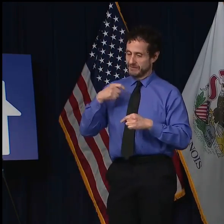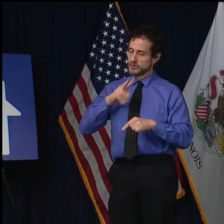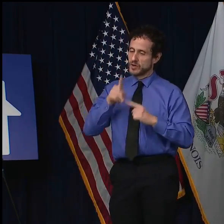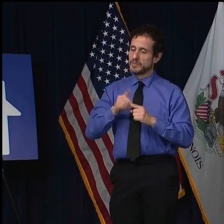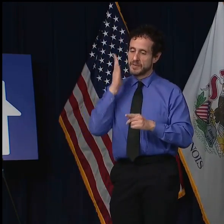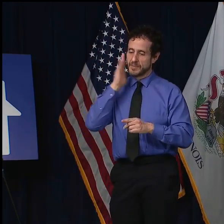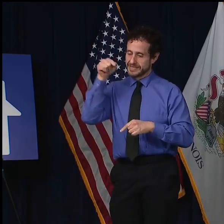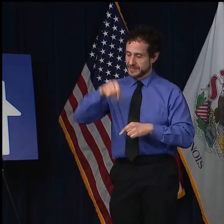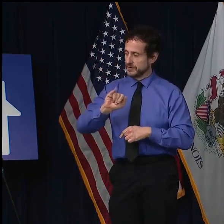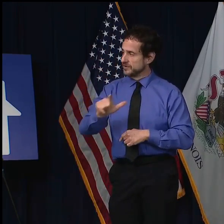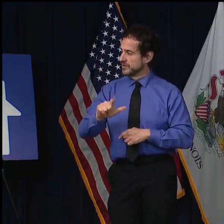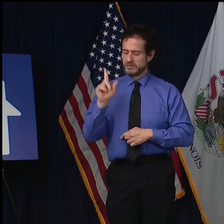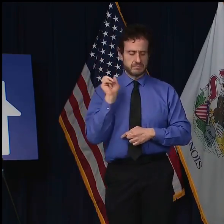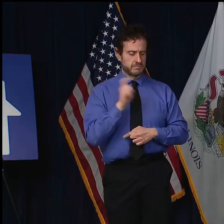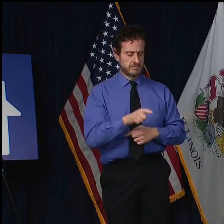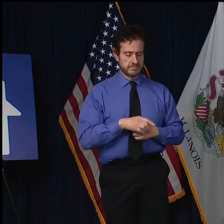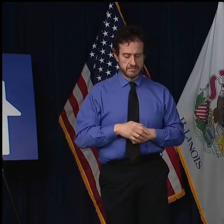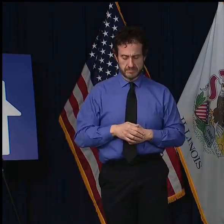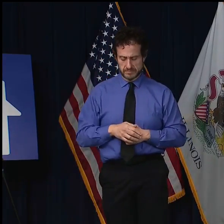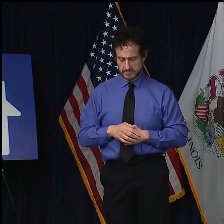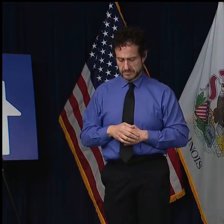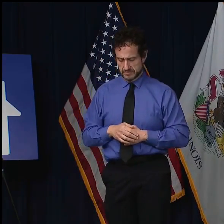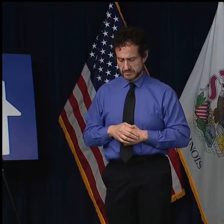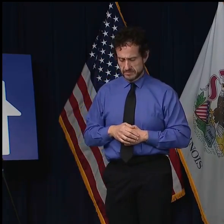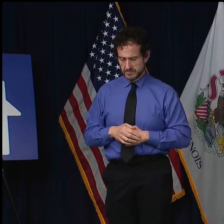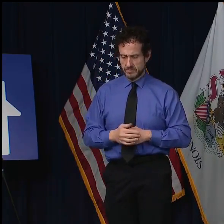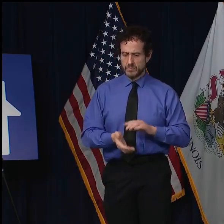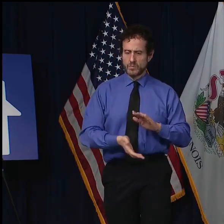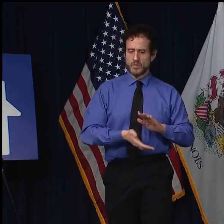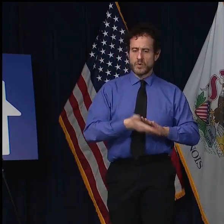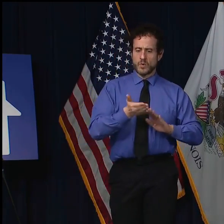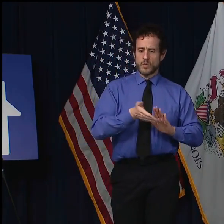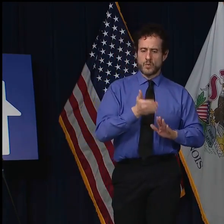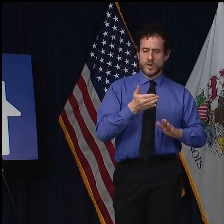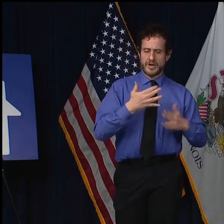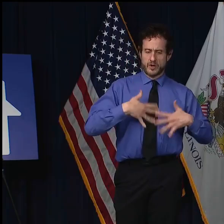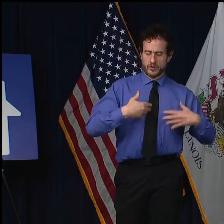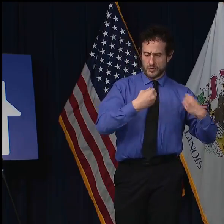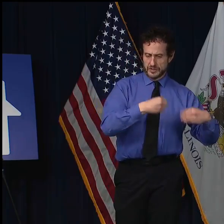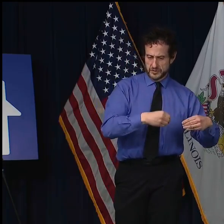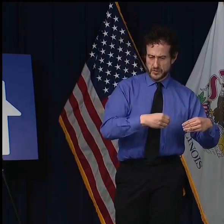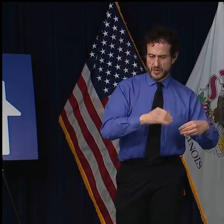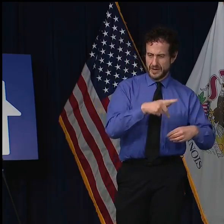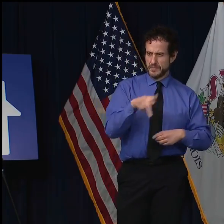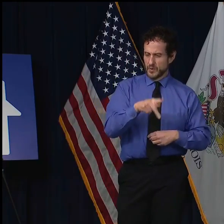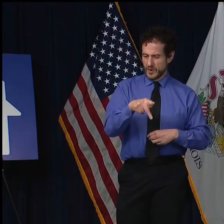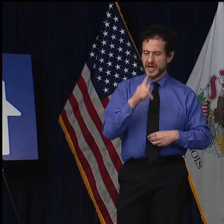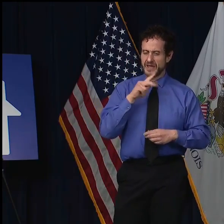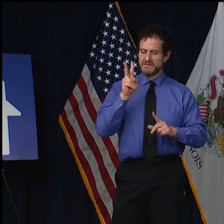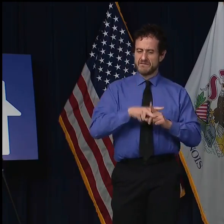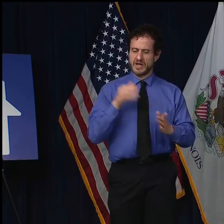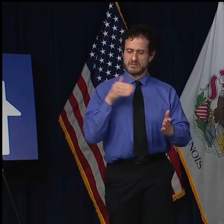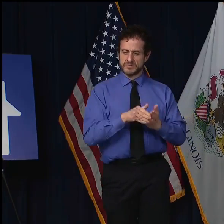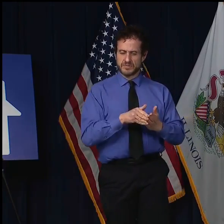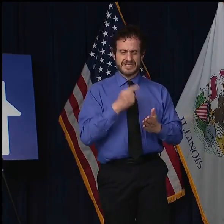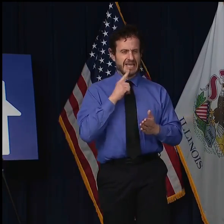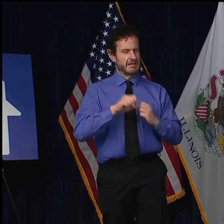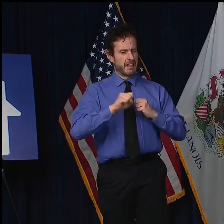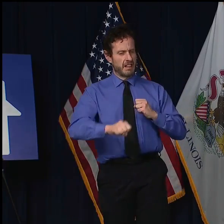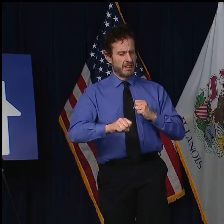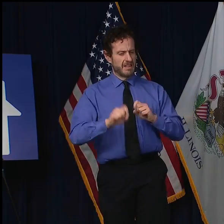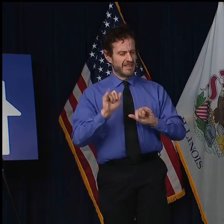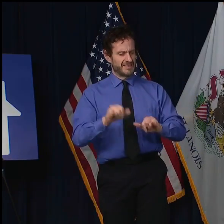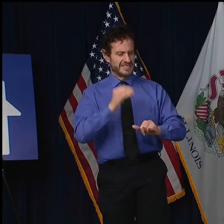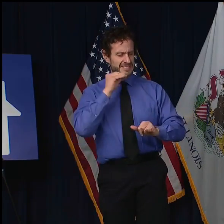in Peoria, who asks, Running Central, a clothing and running store in Peoria, has filed a lawsuit against the governor for the extended stay-at-home order and